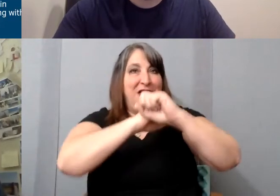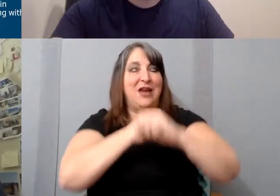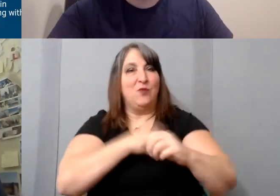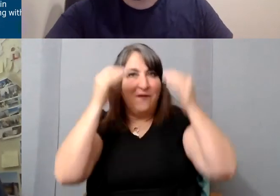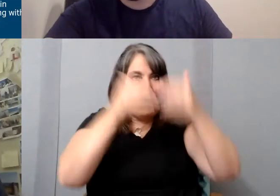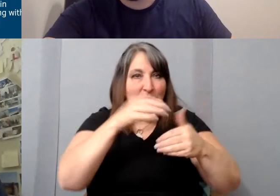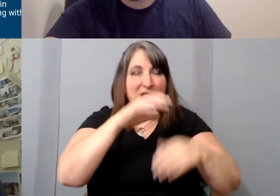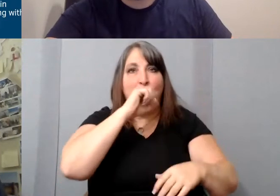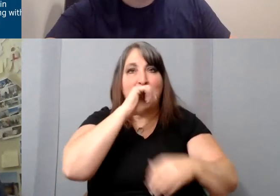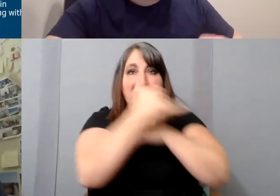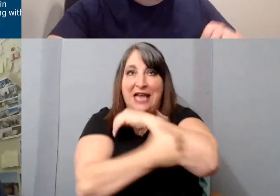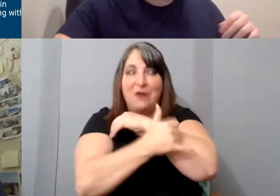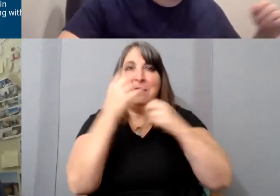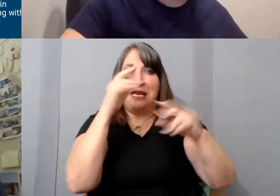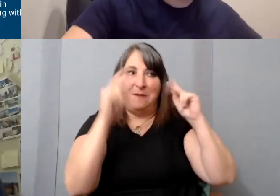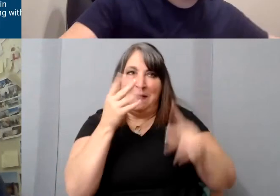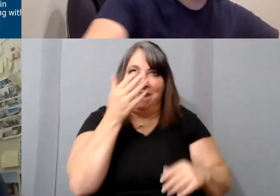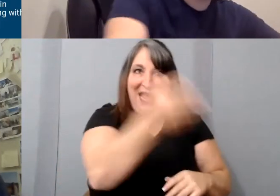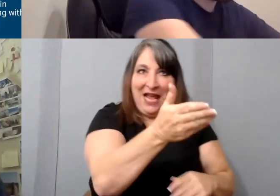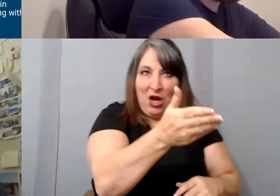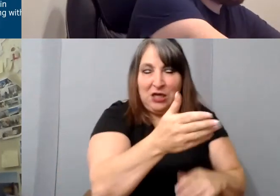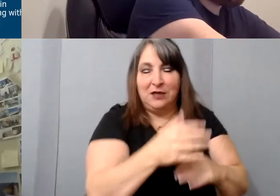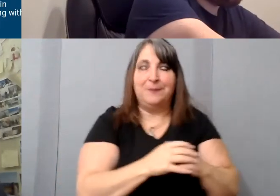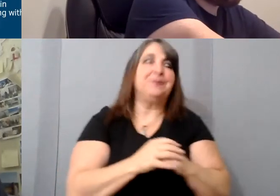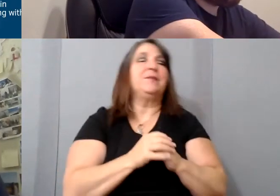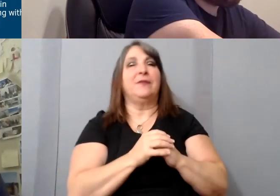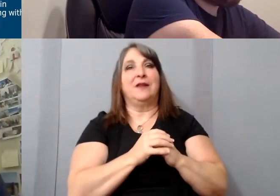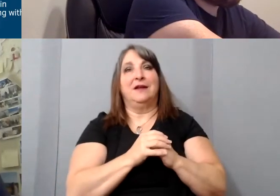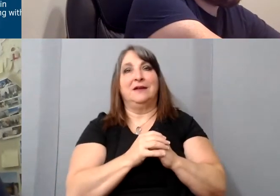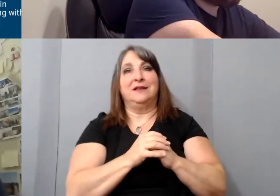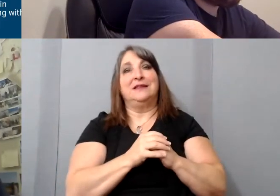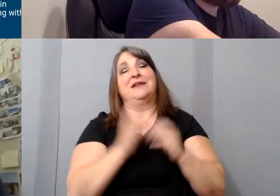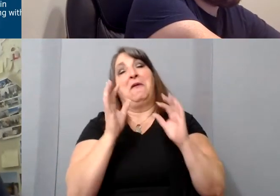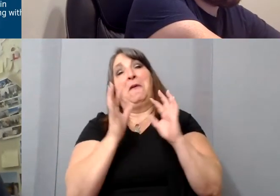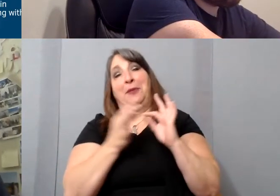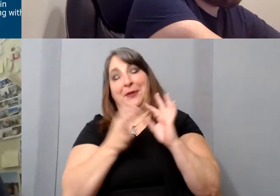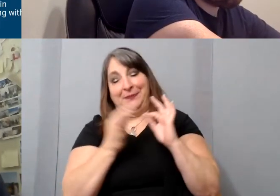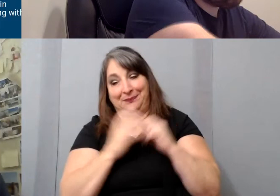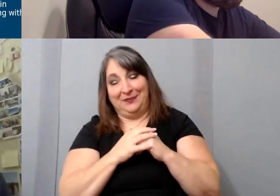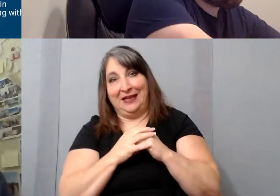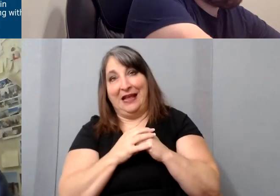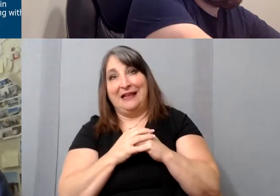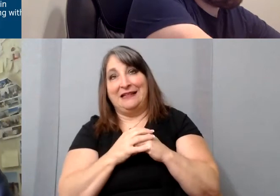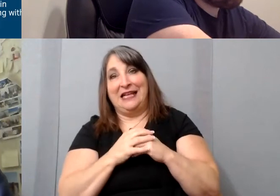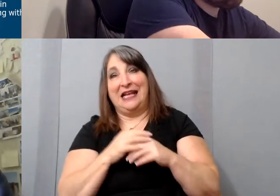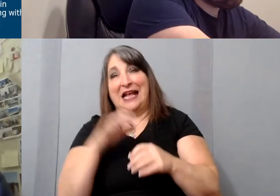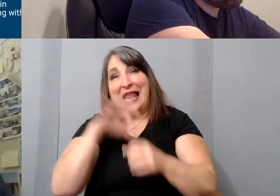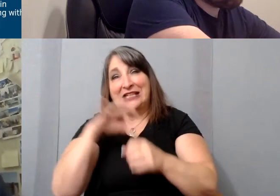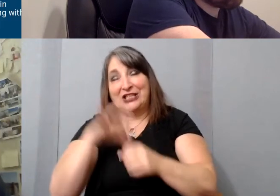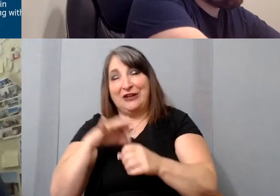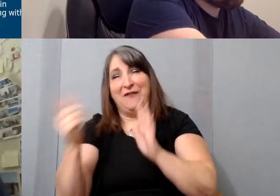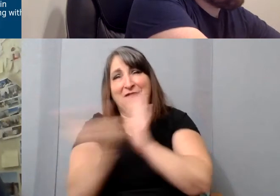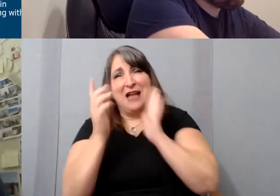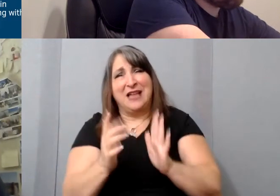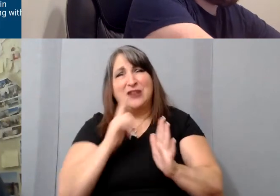lot of folks on the ground. I will say this, the Trump electioneering violators, and there were a few over the course of the